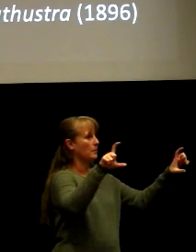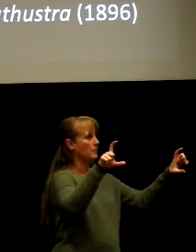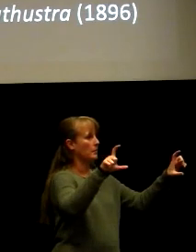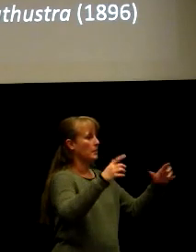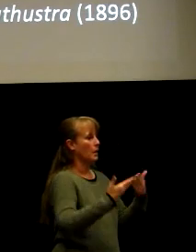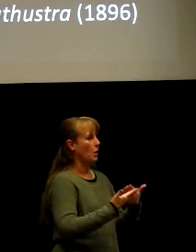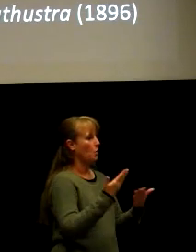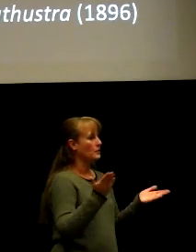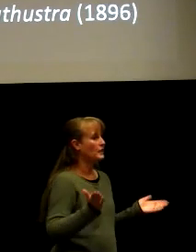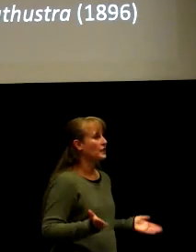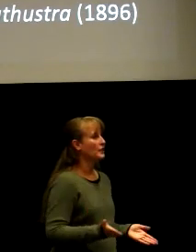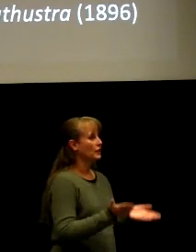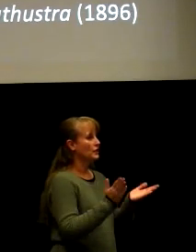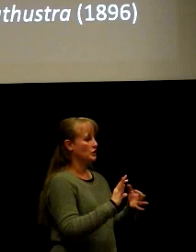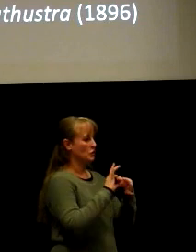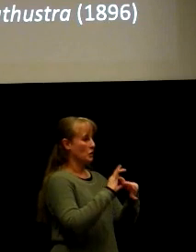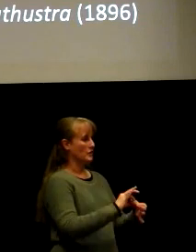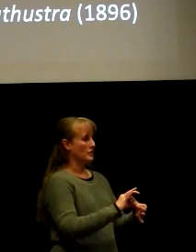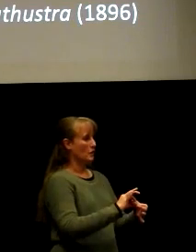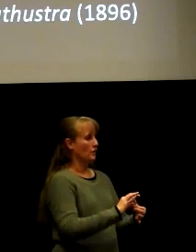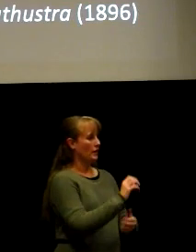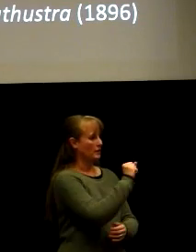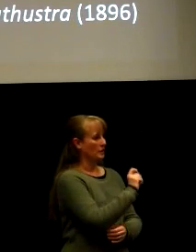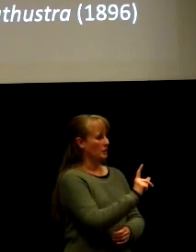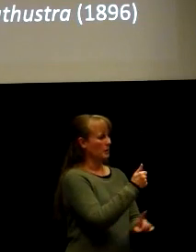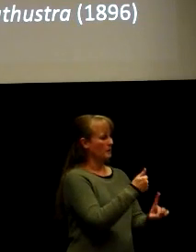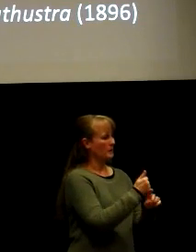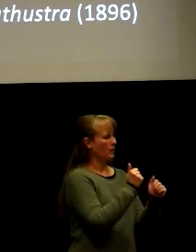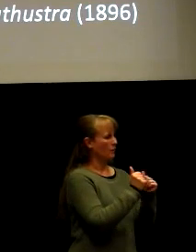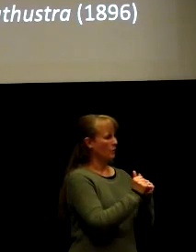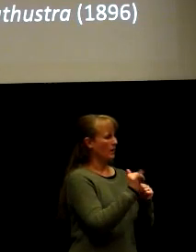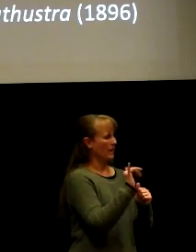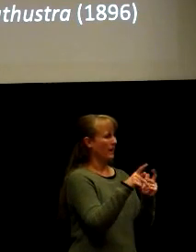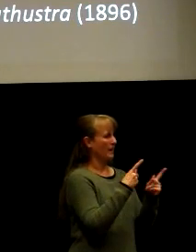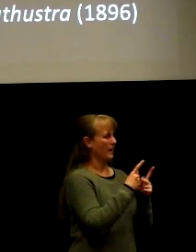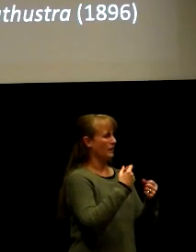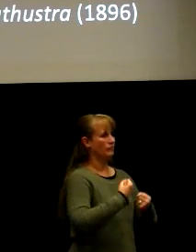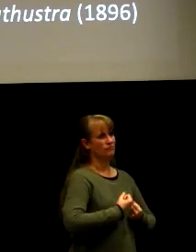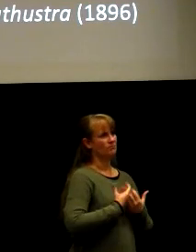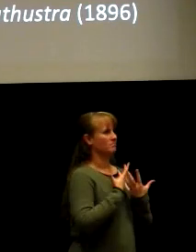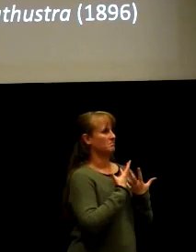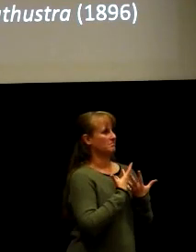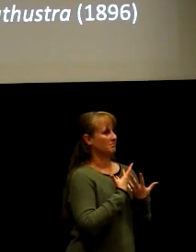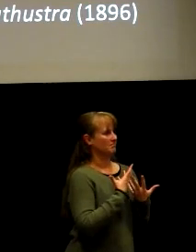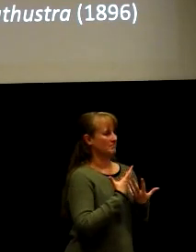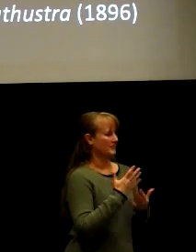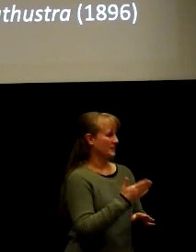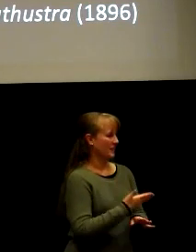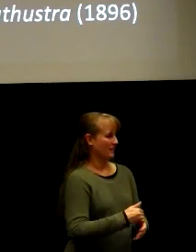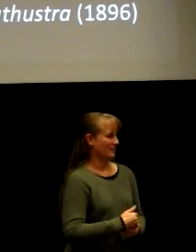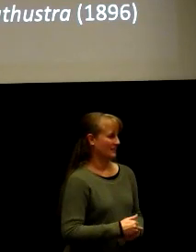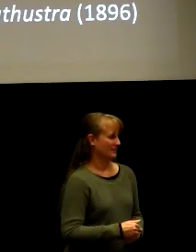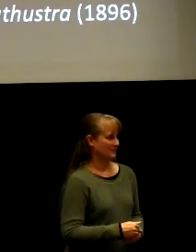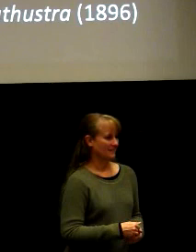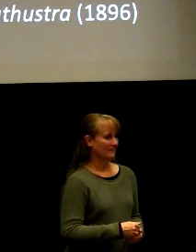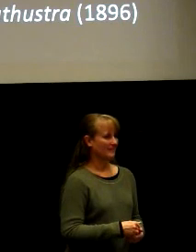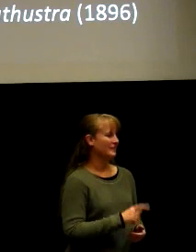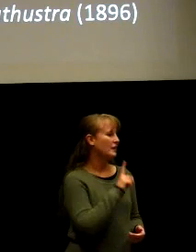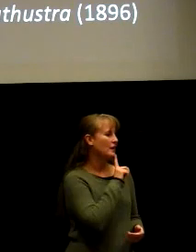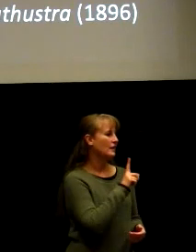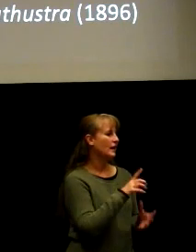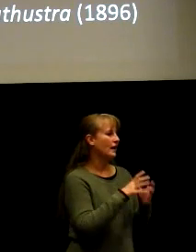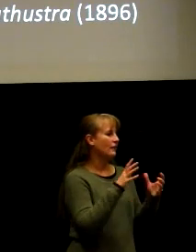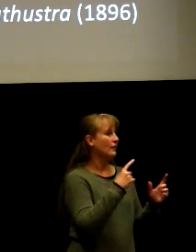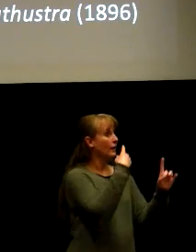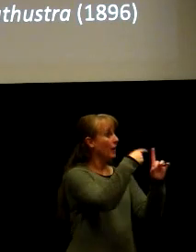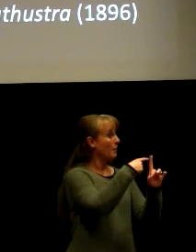almost, you know, encouraging you to associate Kubrick himself with a kind of Nietzschean overman, expressing perhaps a great deal